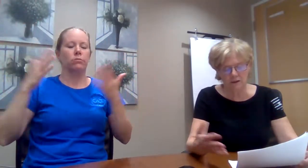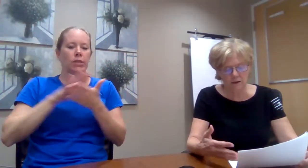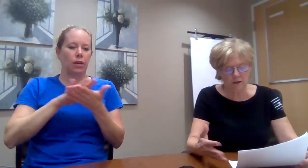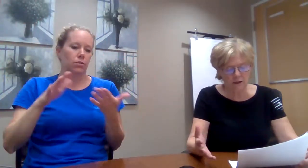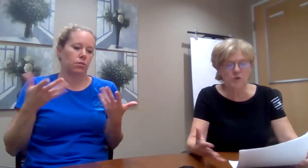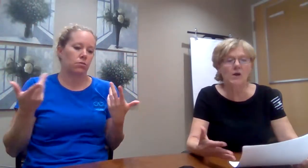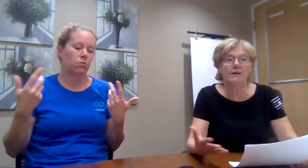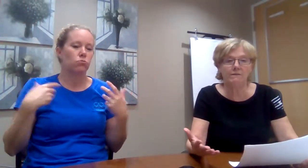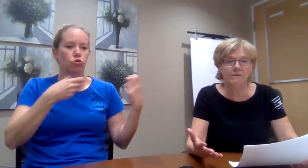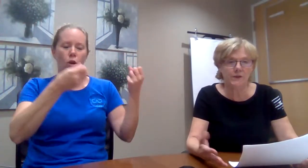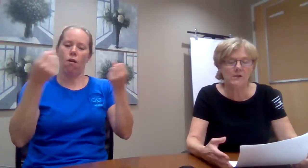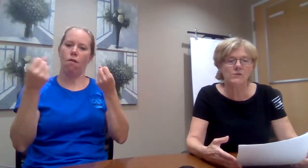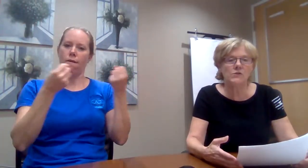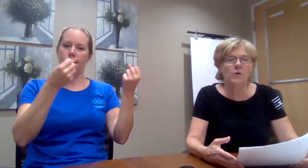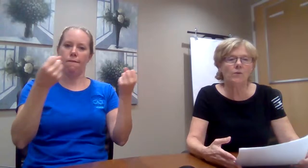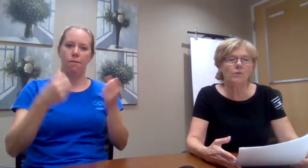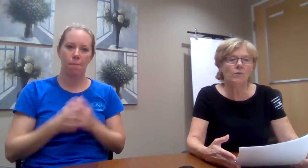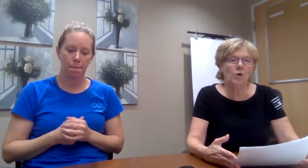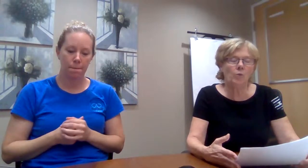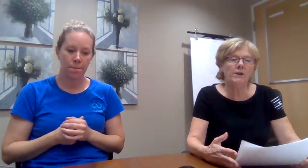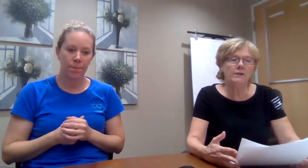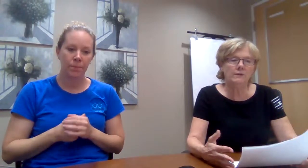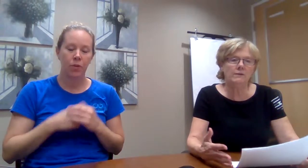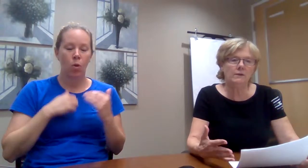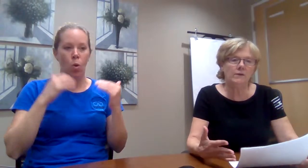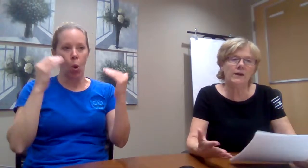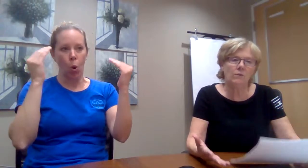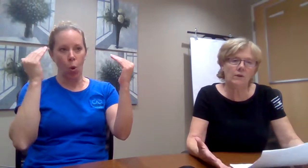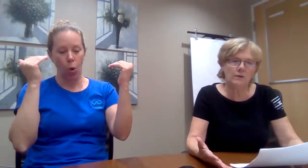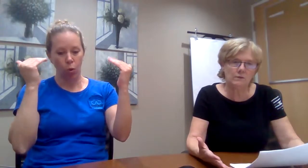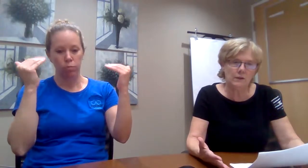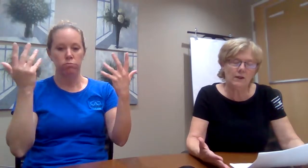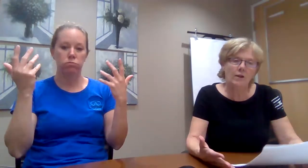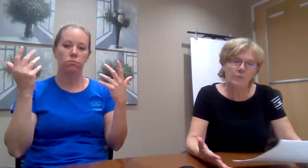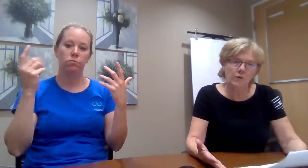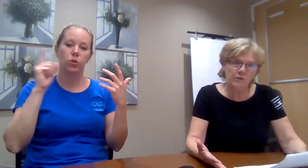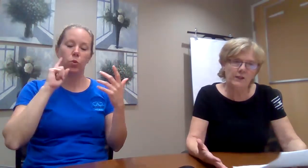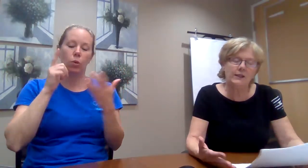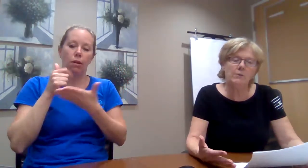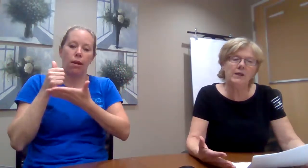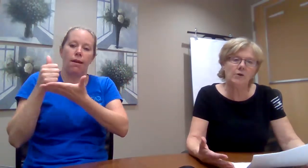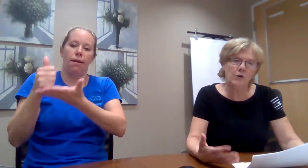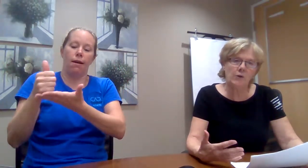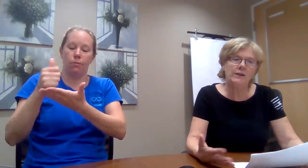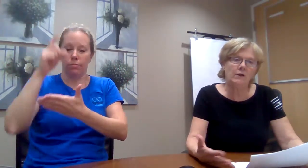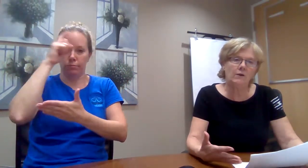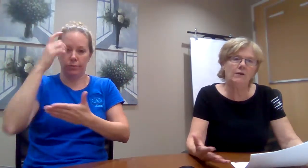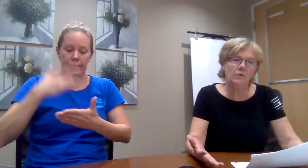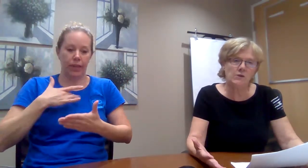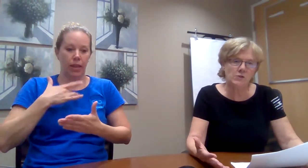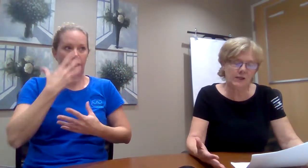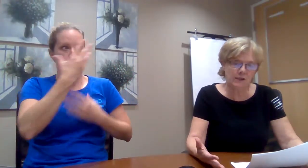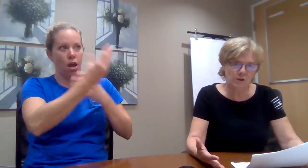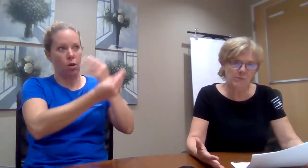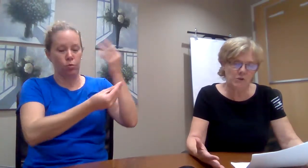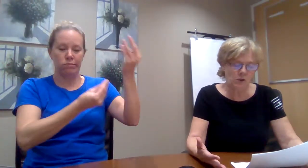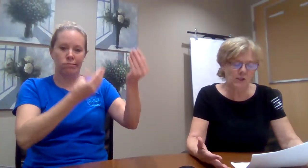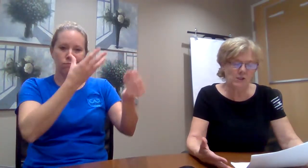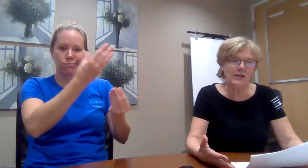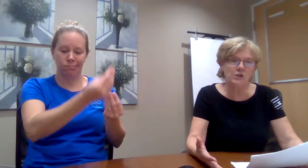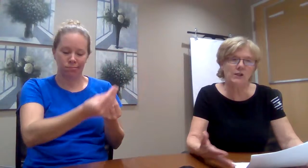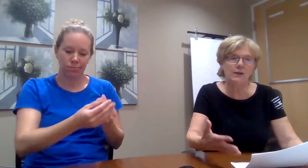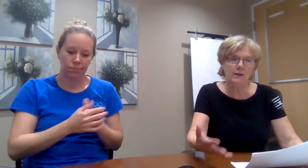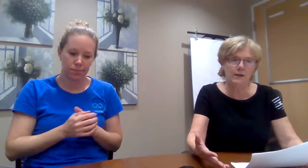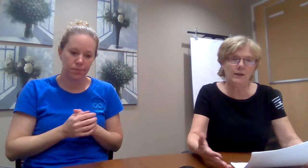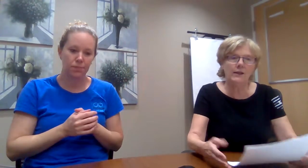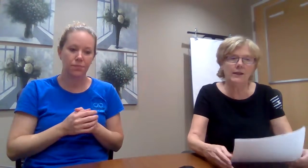having a drive. So we're hoping, that will help you feel a little better knowing that your loved ones are getting the opportunity